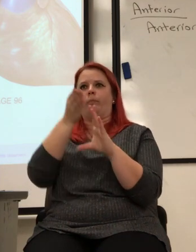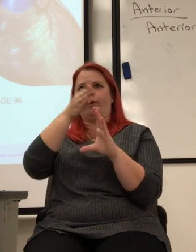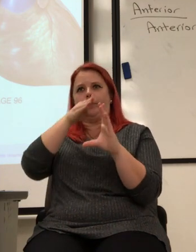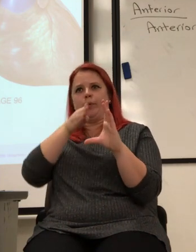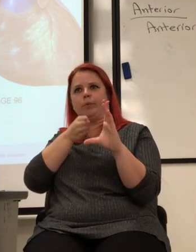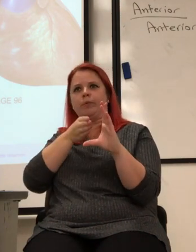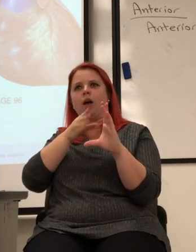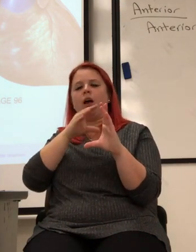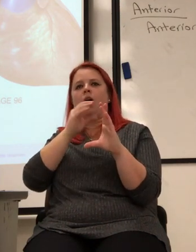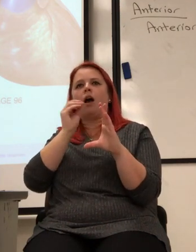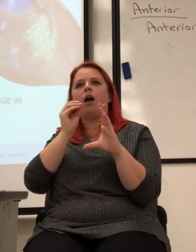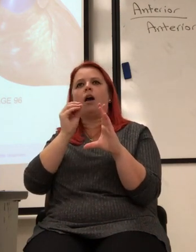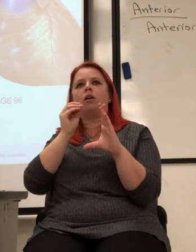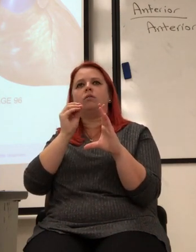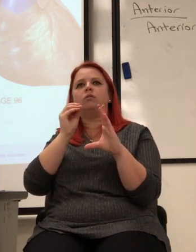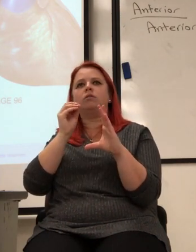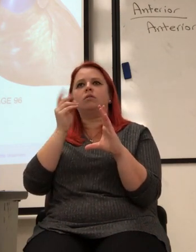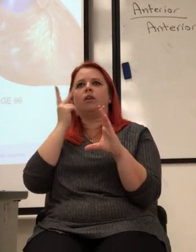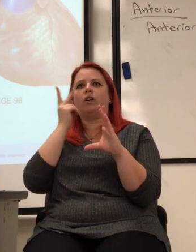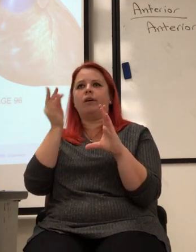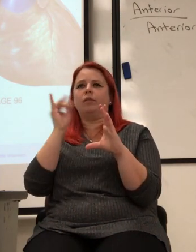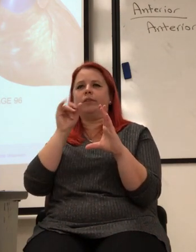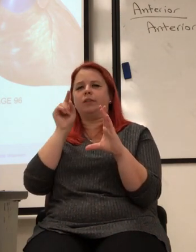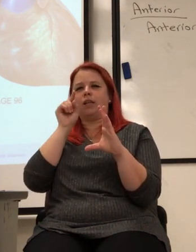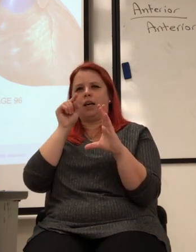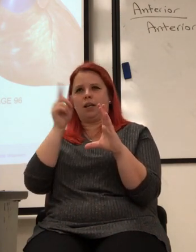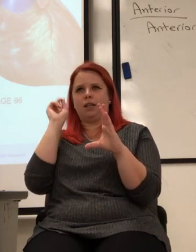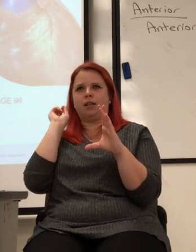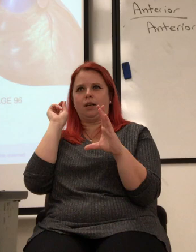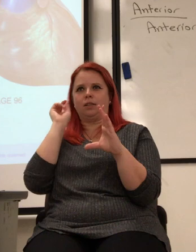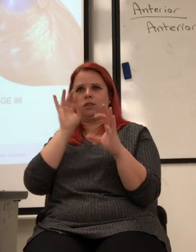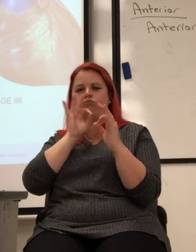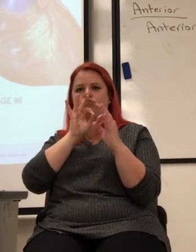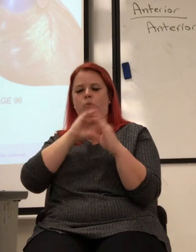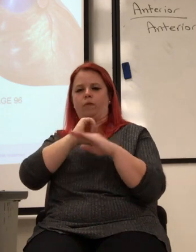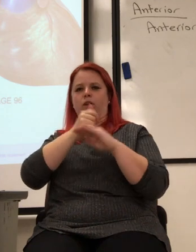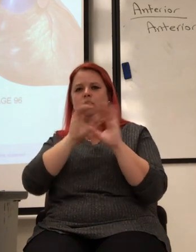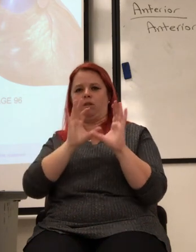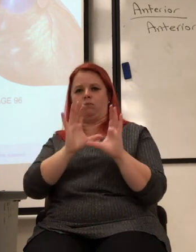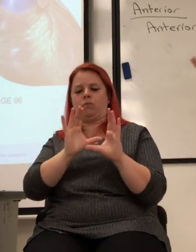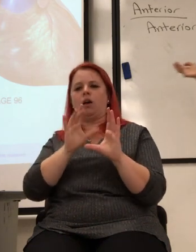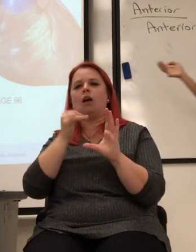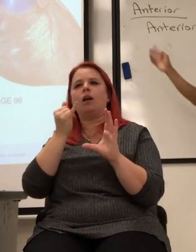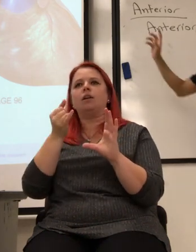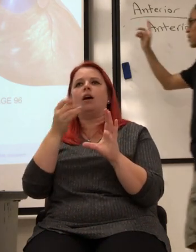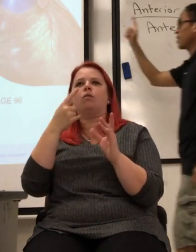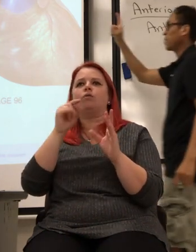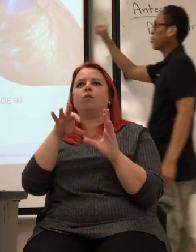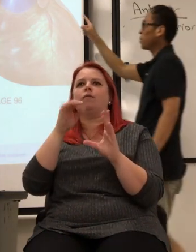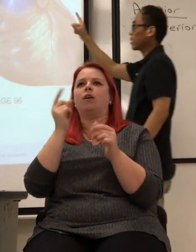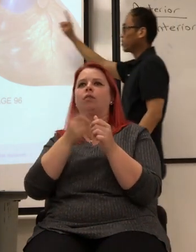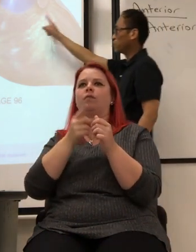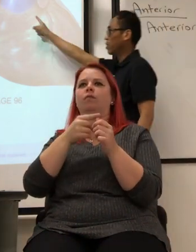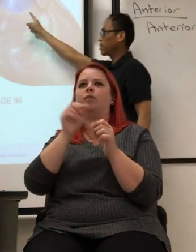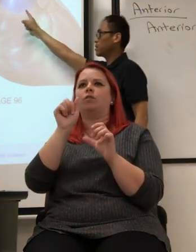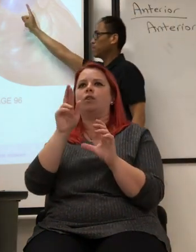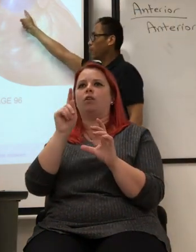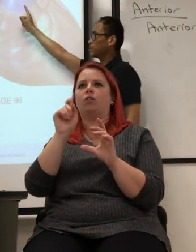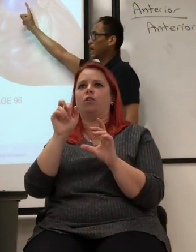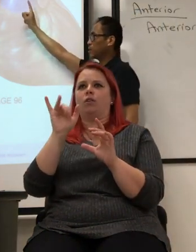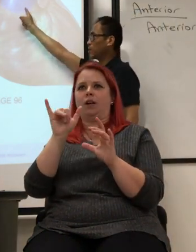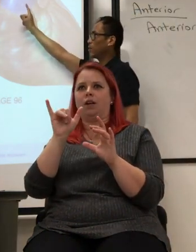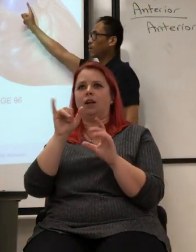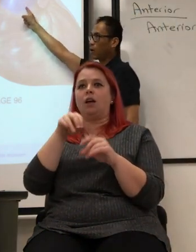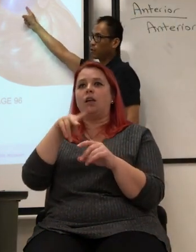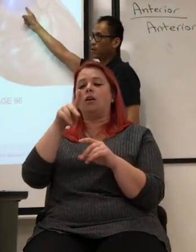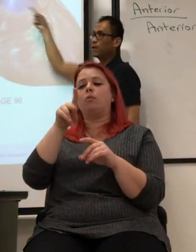it looks like that, and now look for the first artery. The pulmonary trunk is the